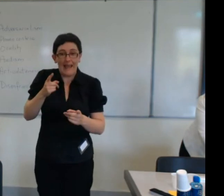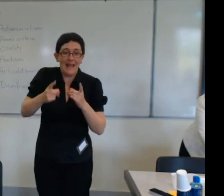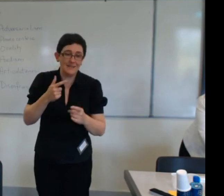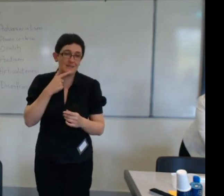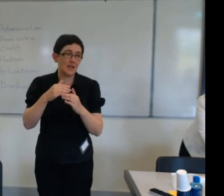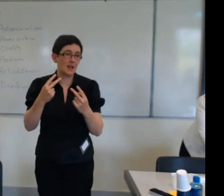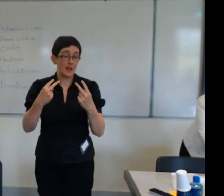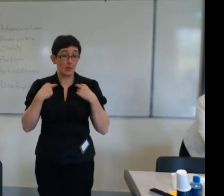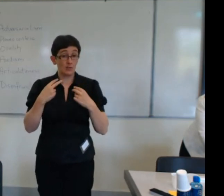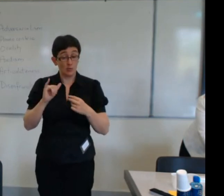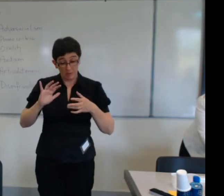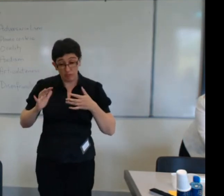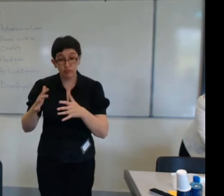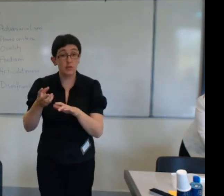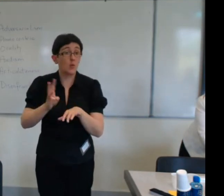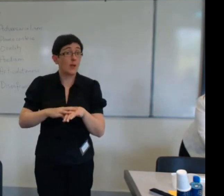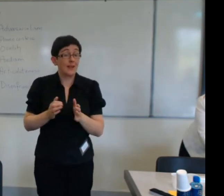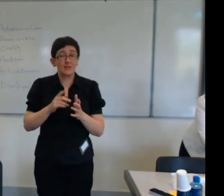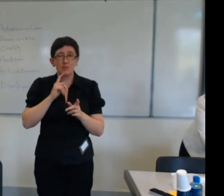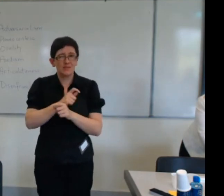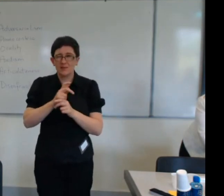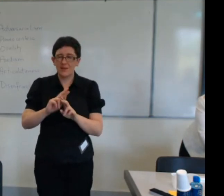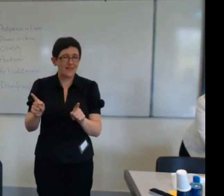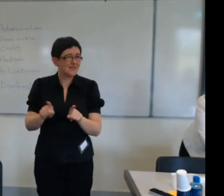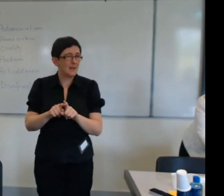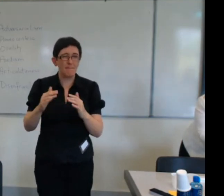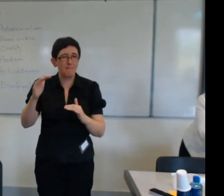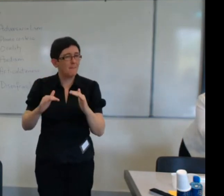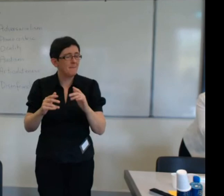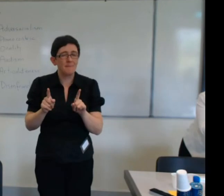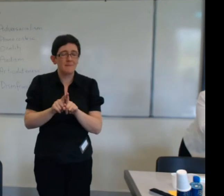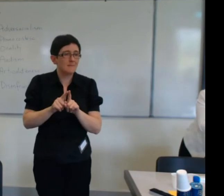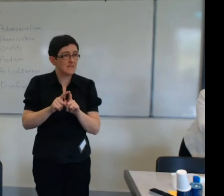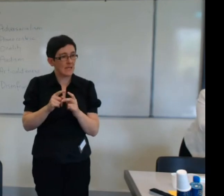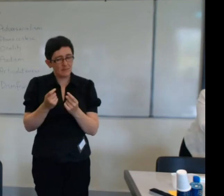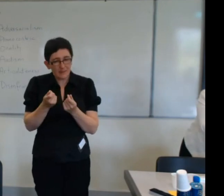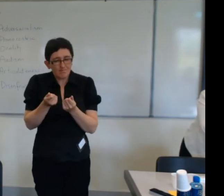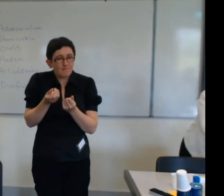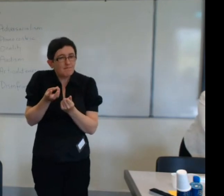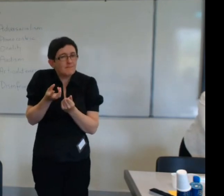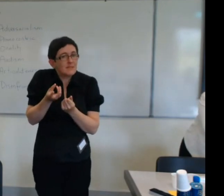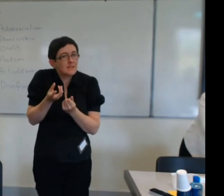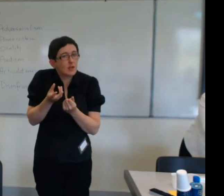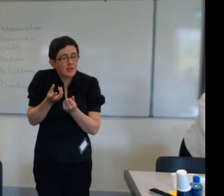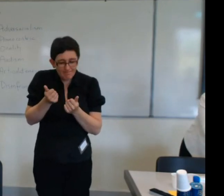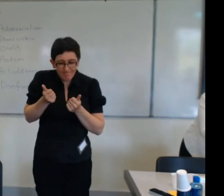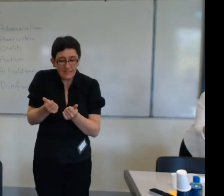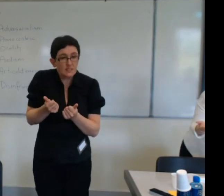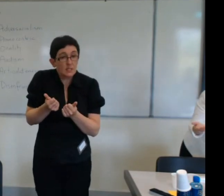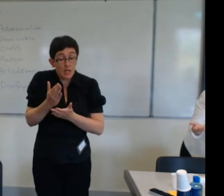they may be fluent, they still wouldn't have the same degree of nuanced capacity that somebody who has a language as